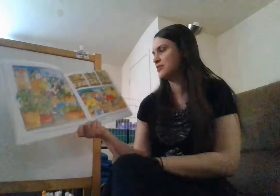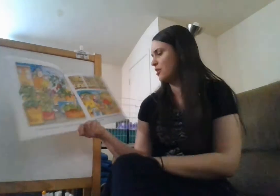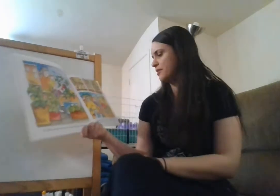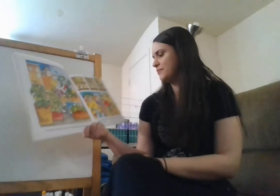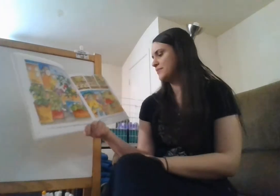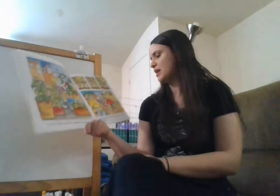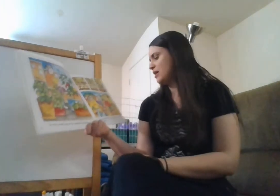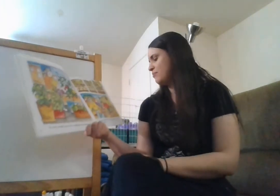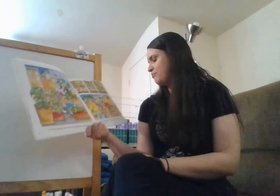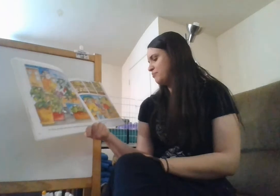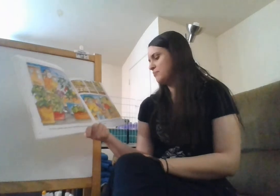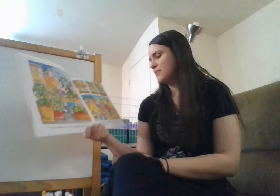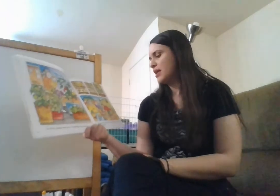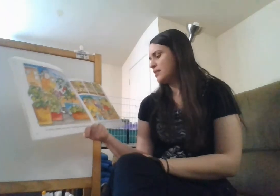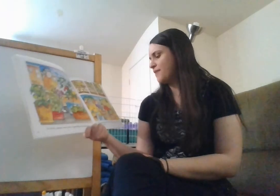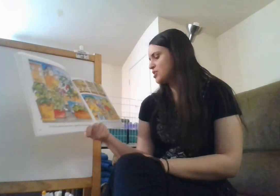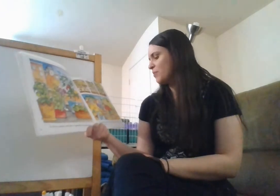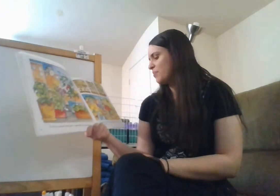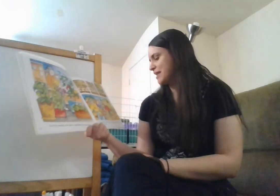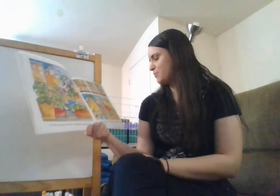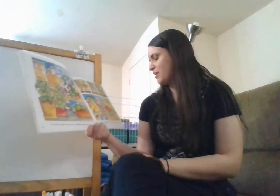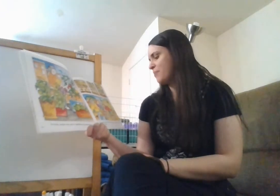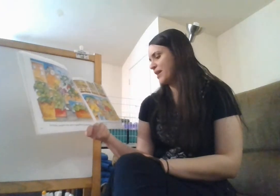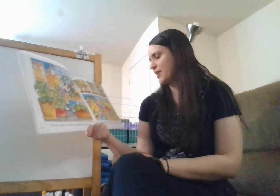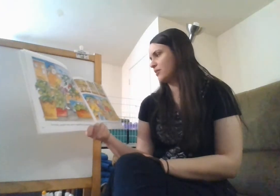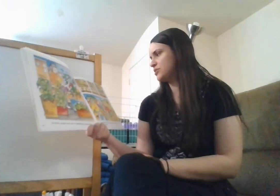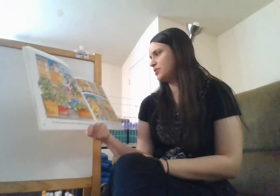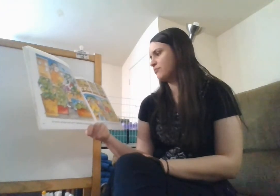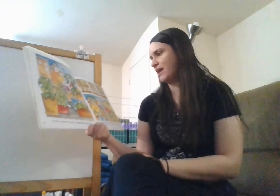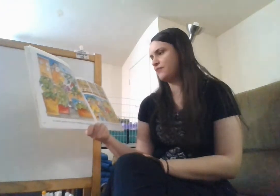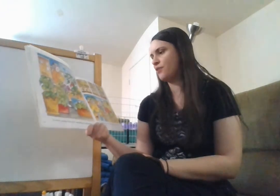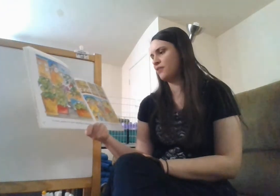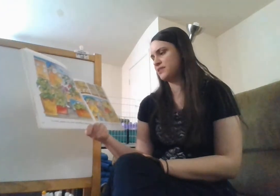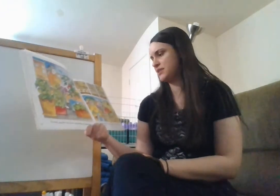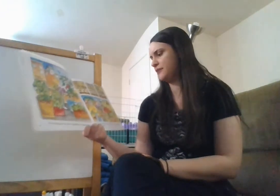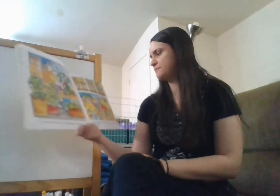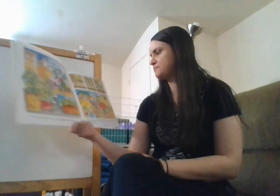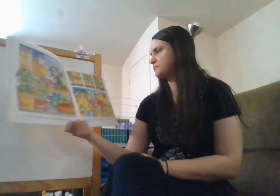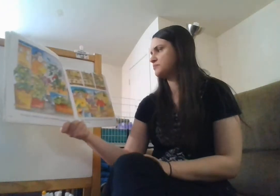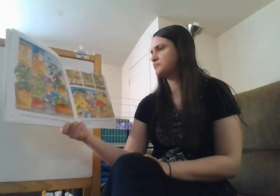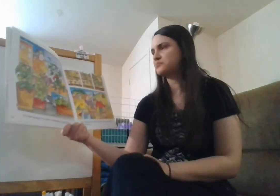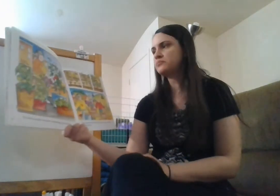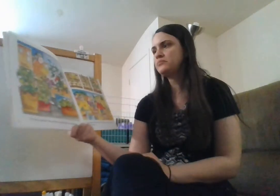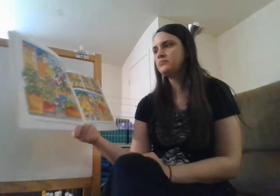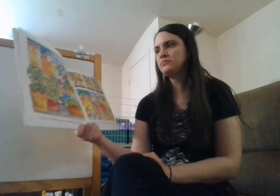backyard. The vegetable plants become bigger until they're ready for harvesting.